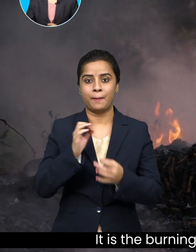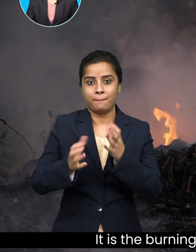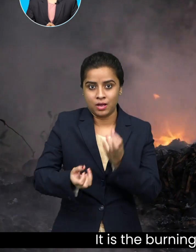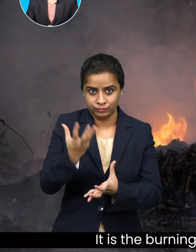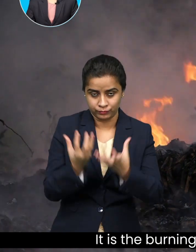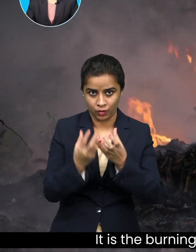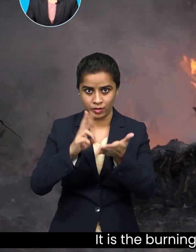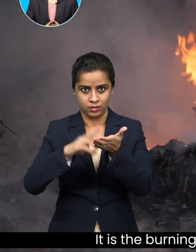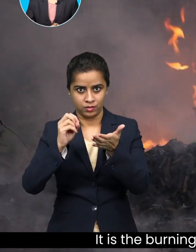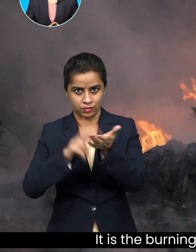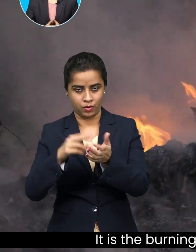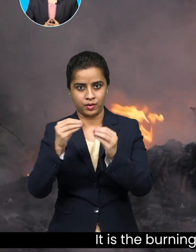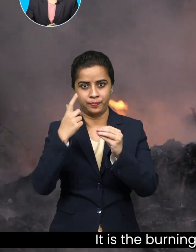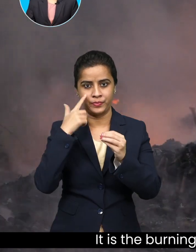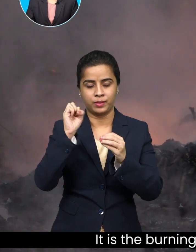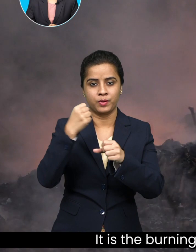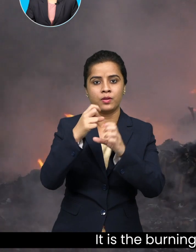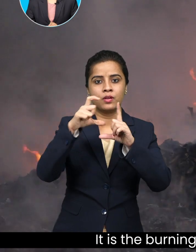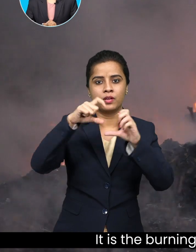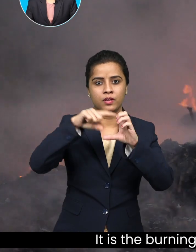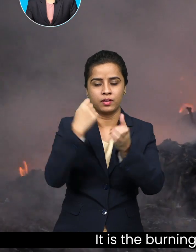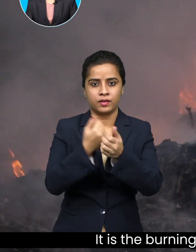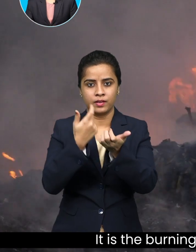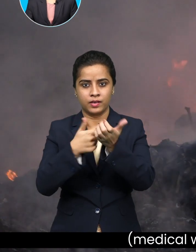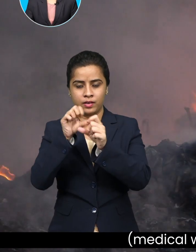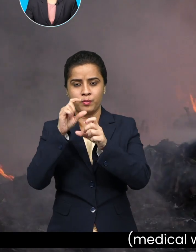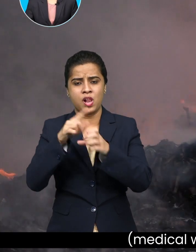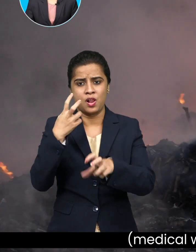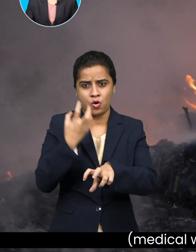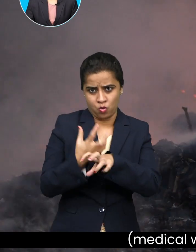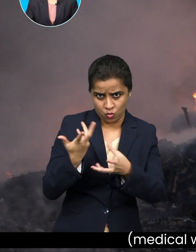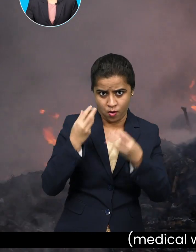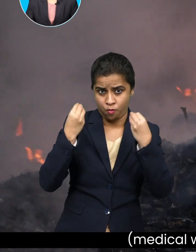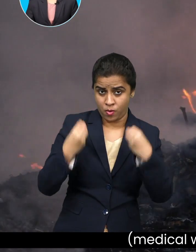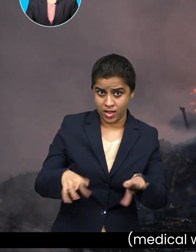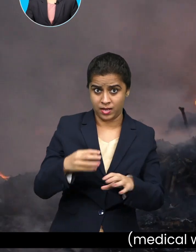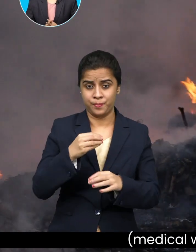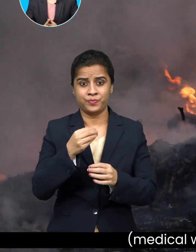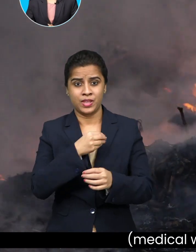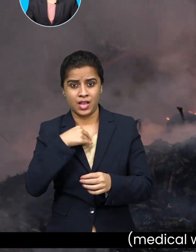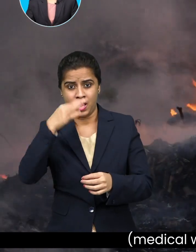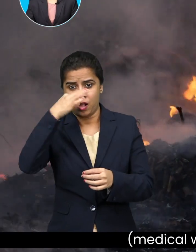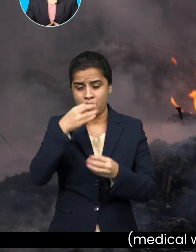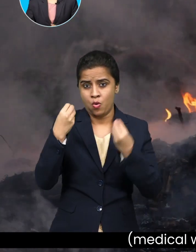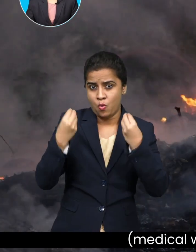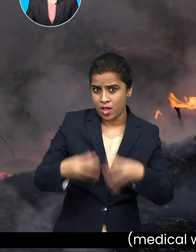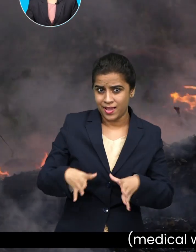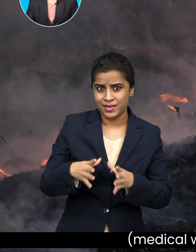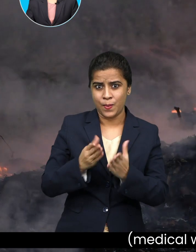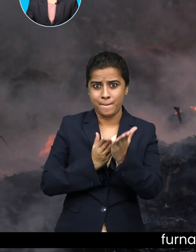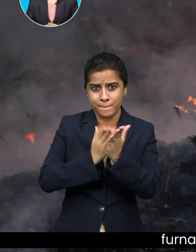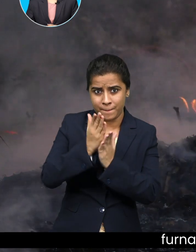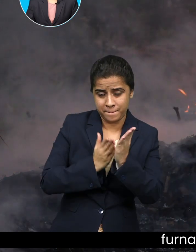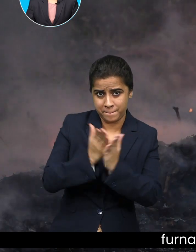It is a burning of non-biodegradable solid waste, medical waste, in properly